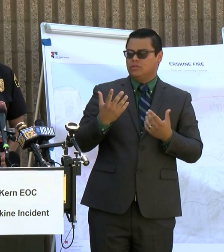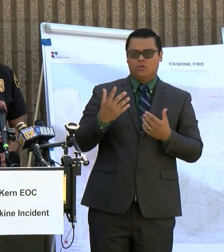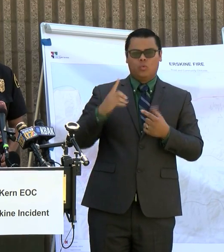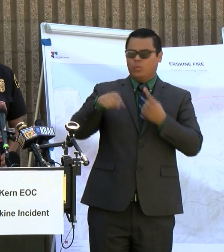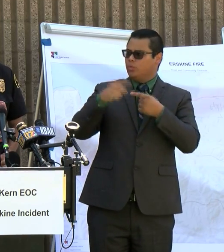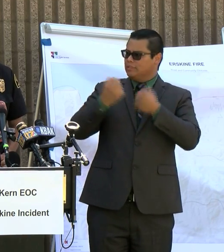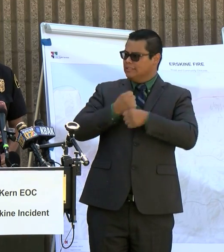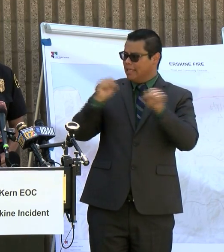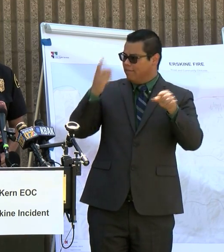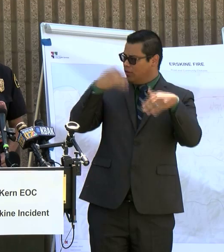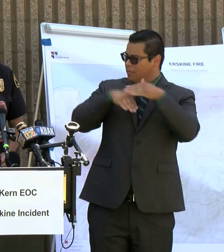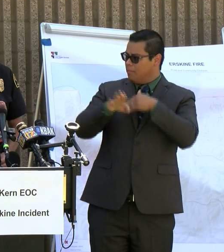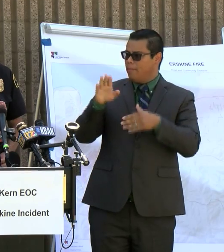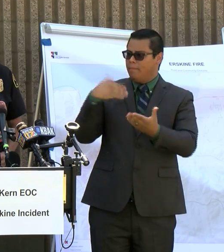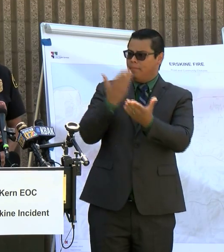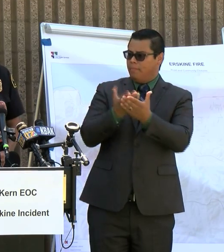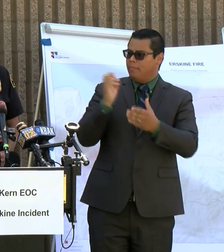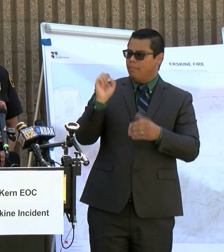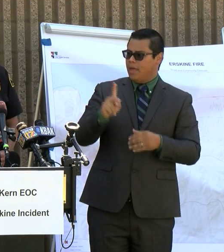it be safe for them to come back?